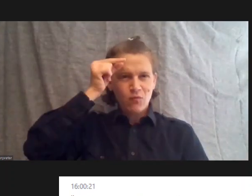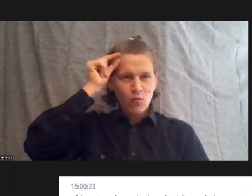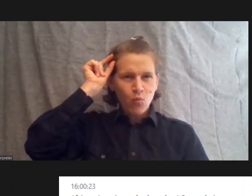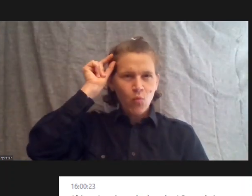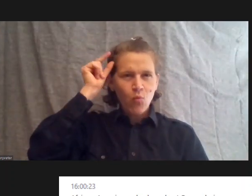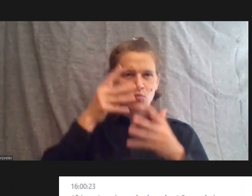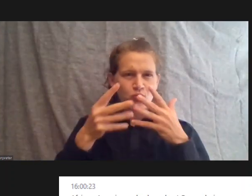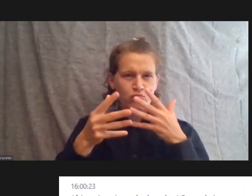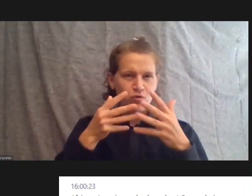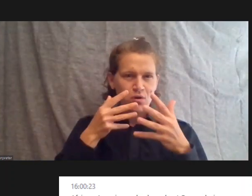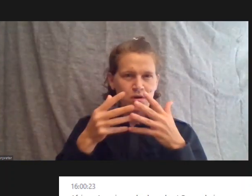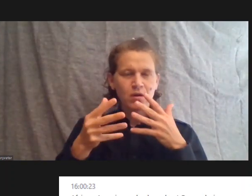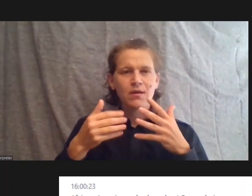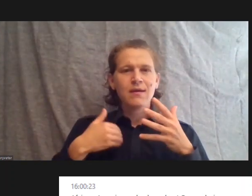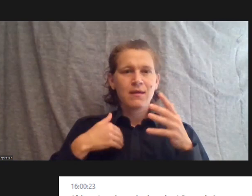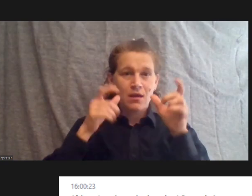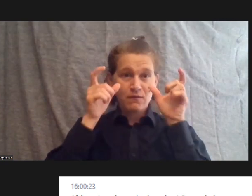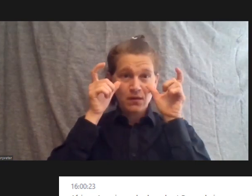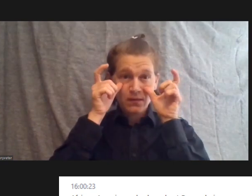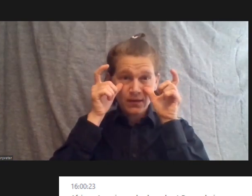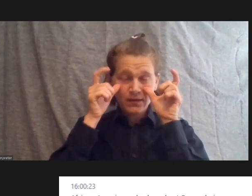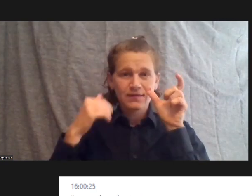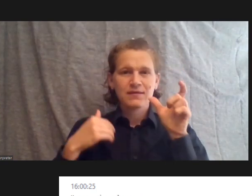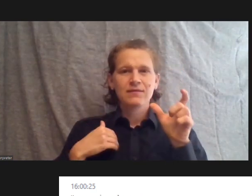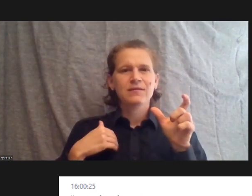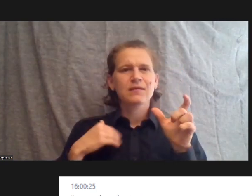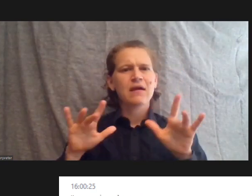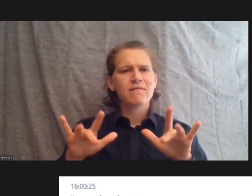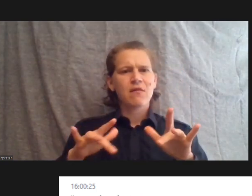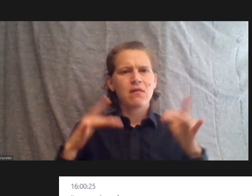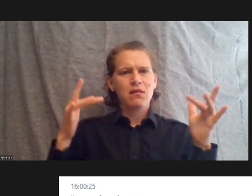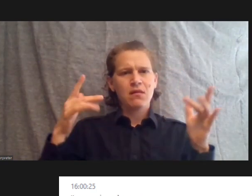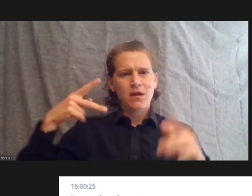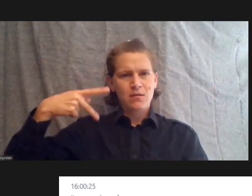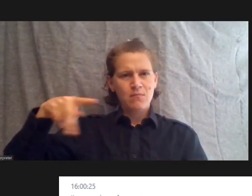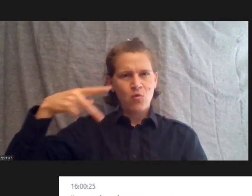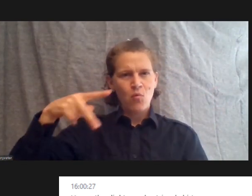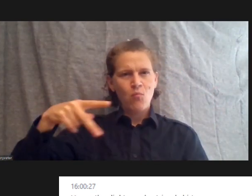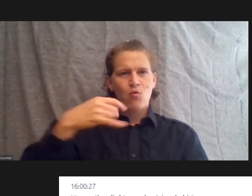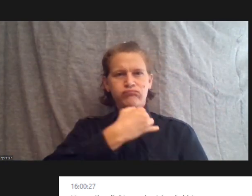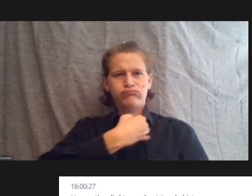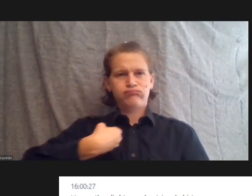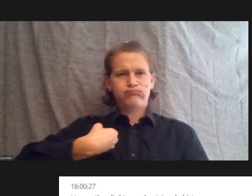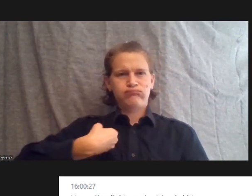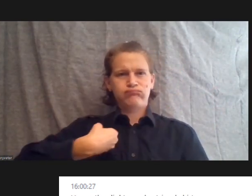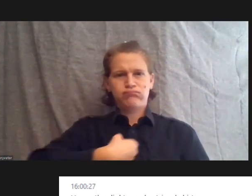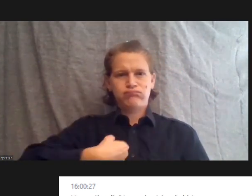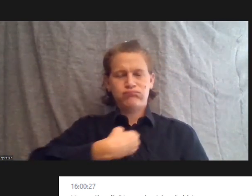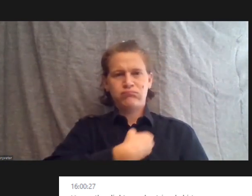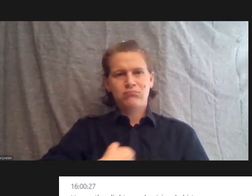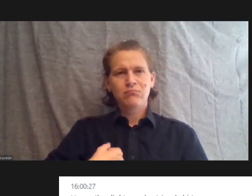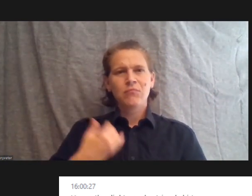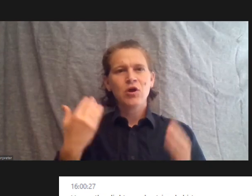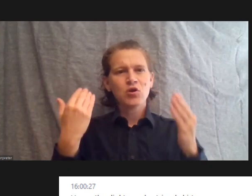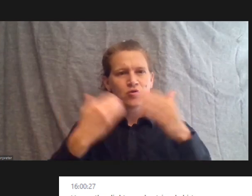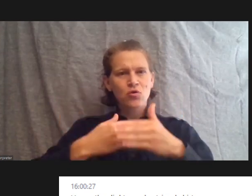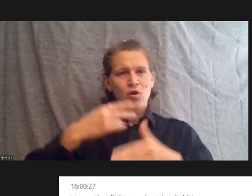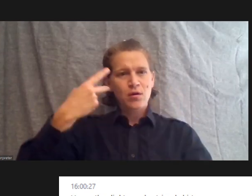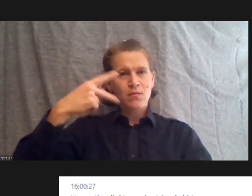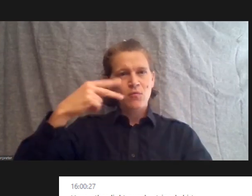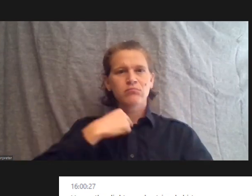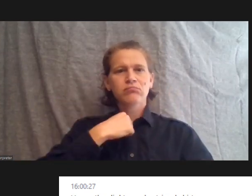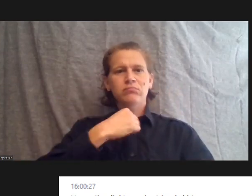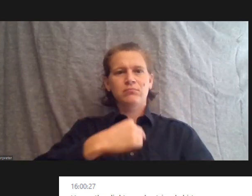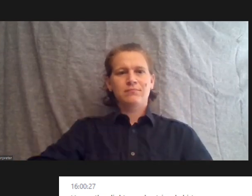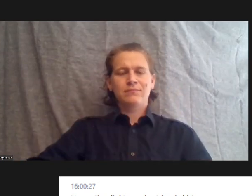wearing glasses, have on a light purple striped shirt and a dark purple tie. I also have a